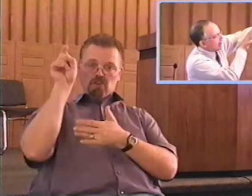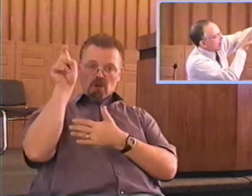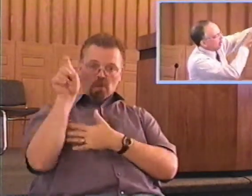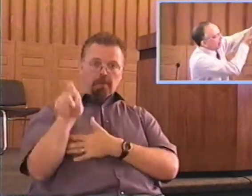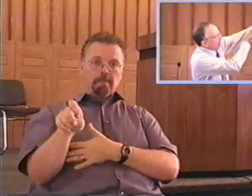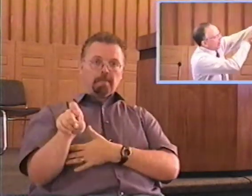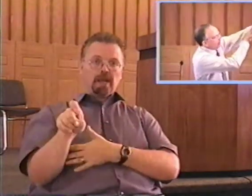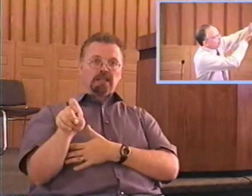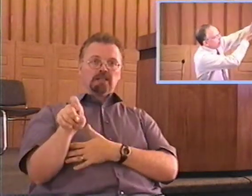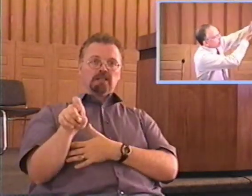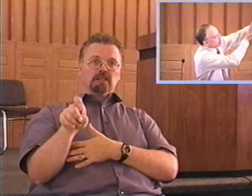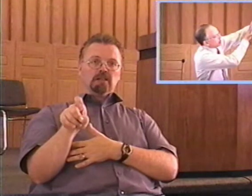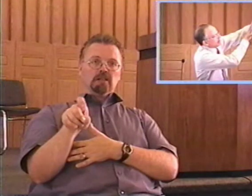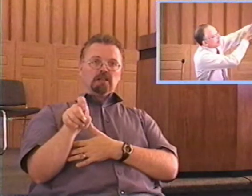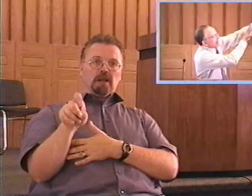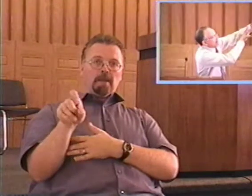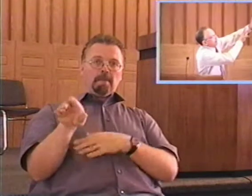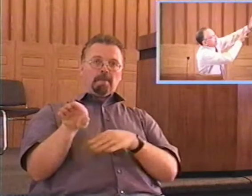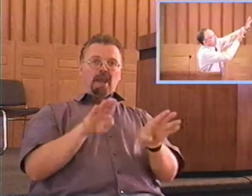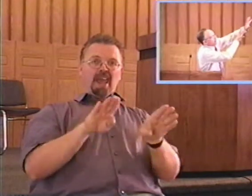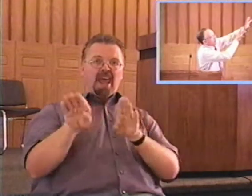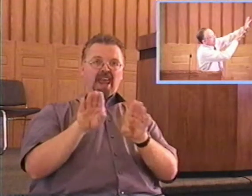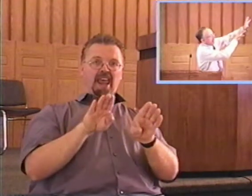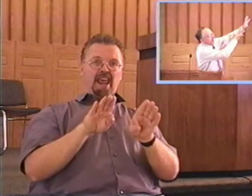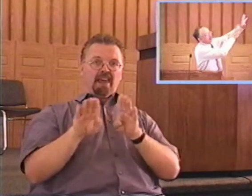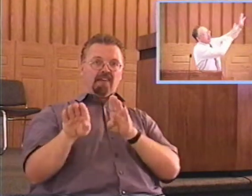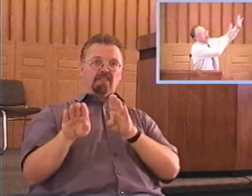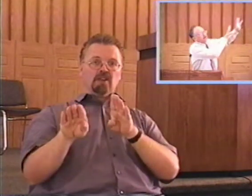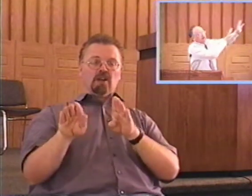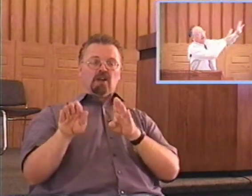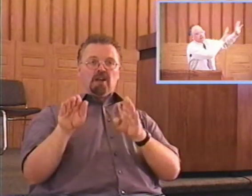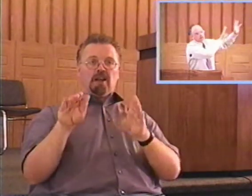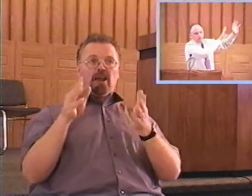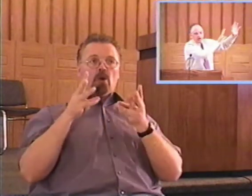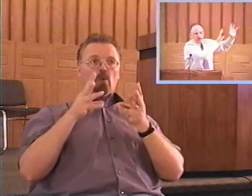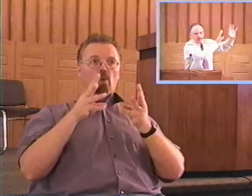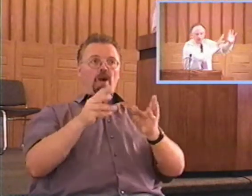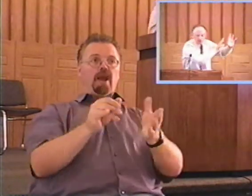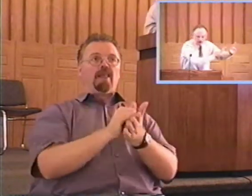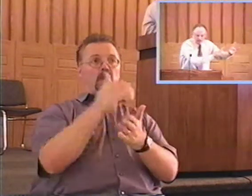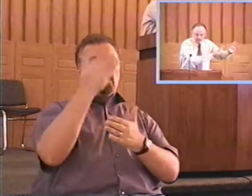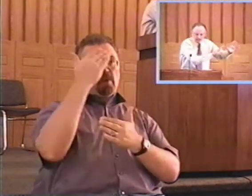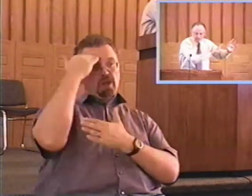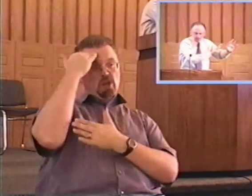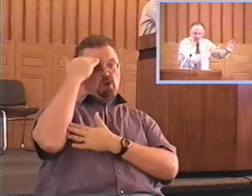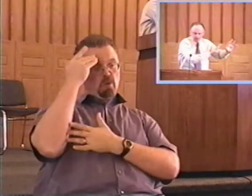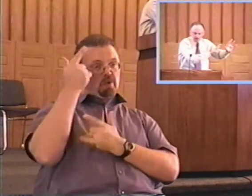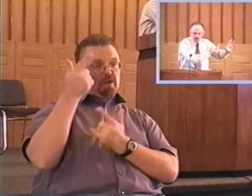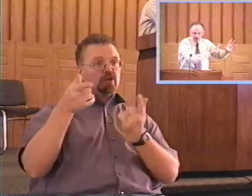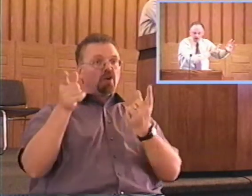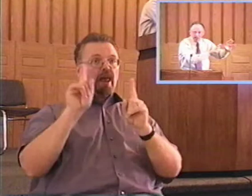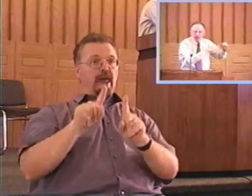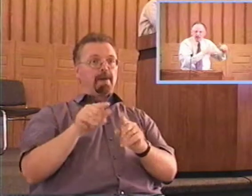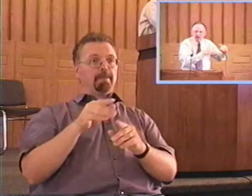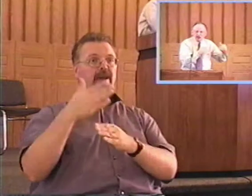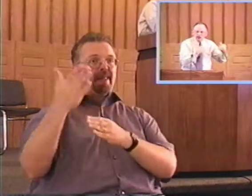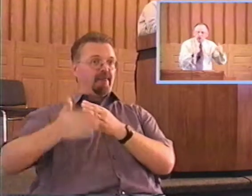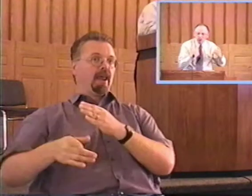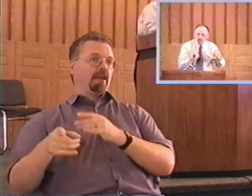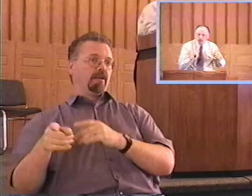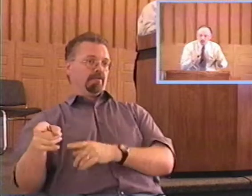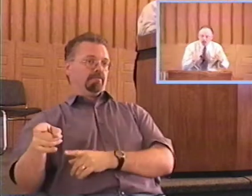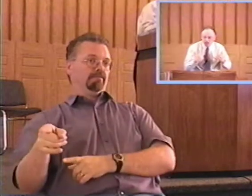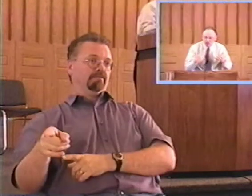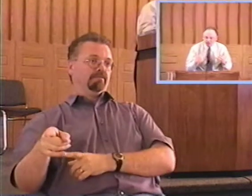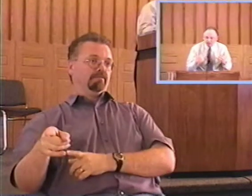lives in light of what's going to happen at the end. That's what he's talking about. And